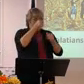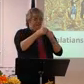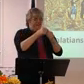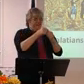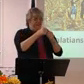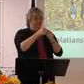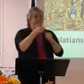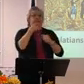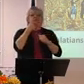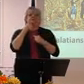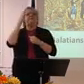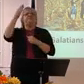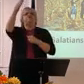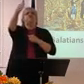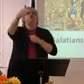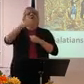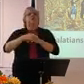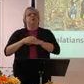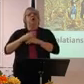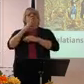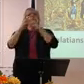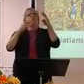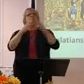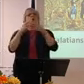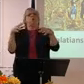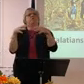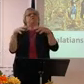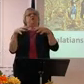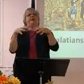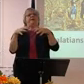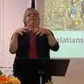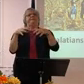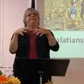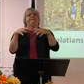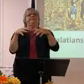the predictions were the world was going to freeze over.